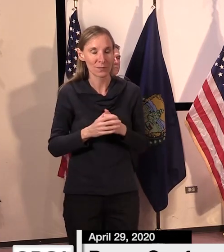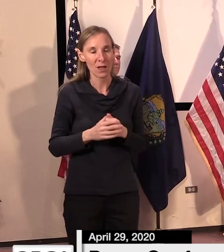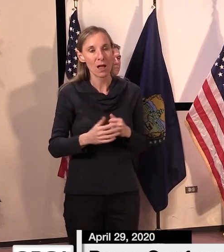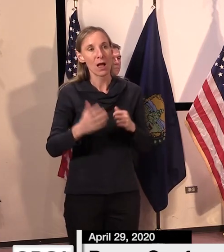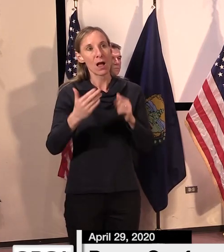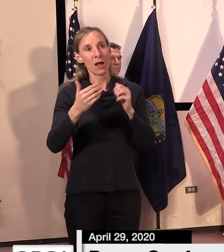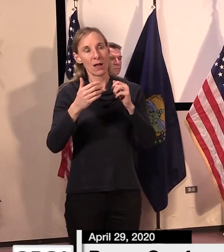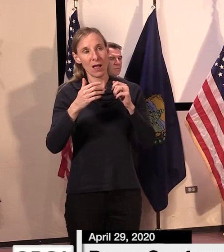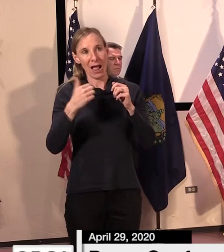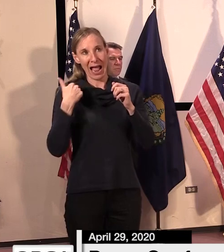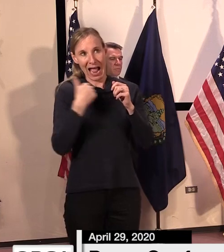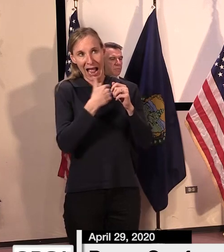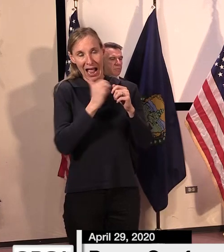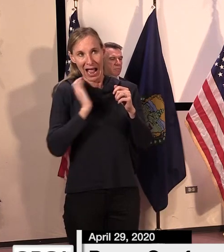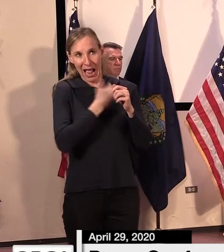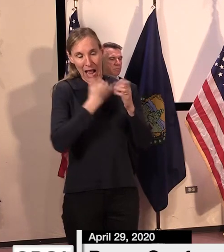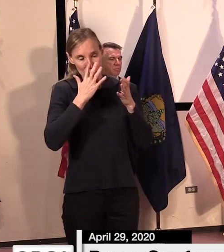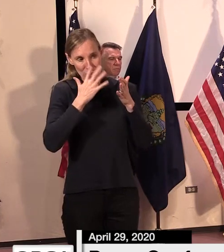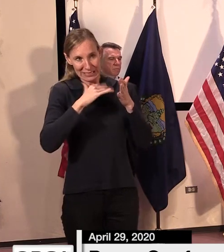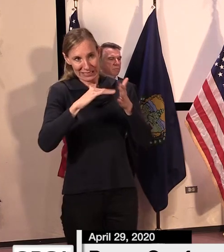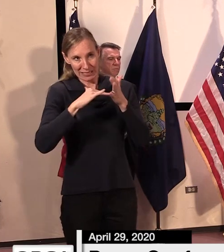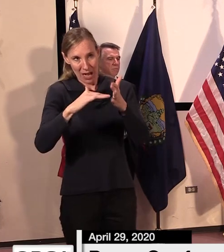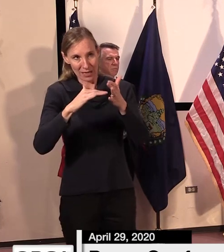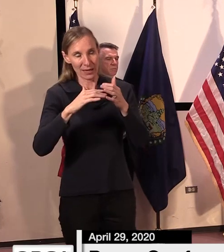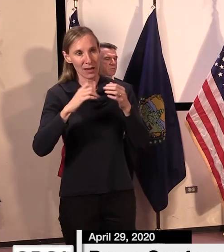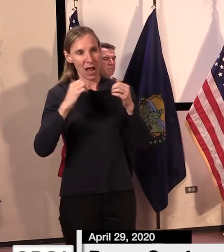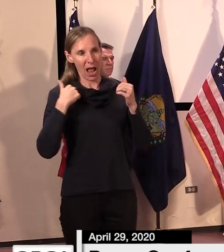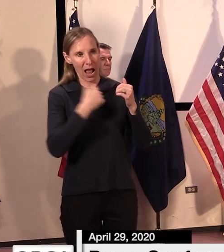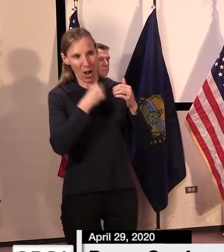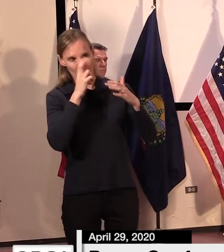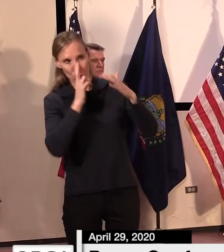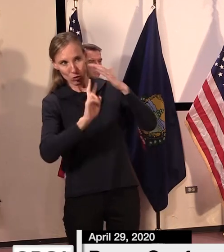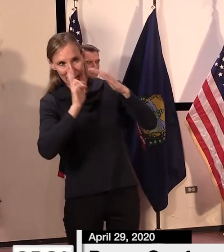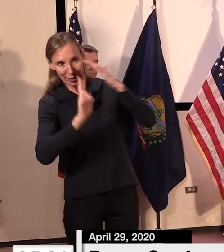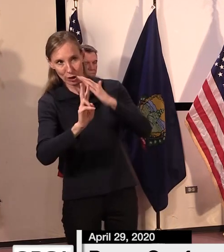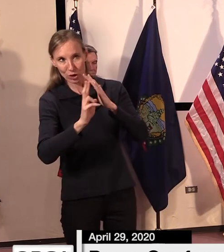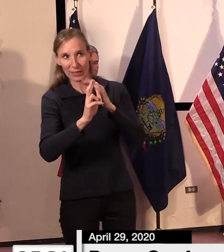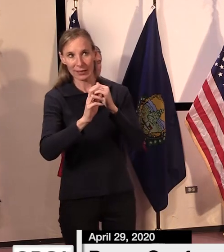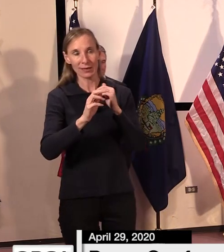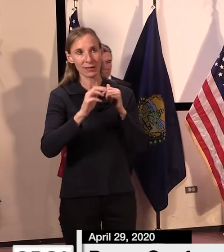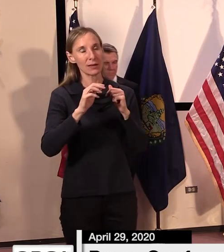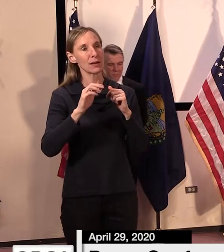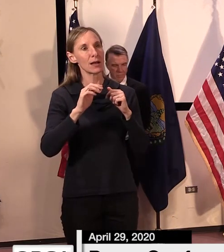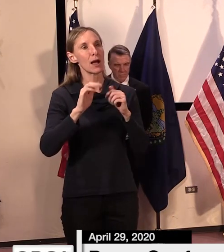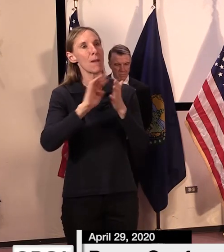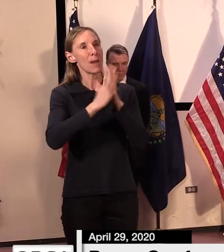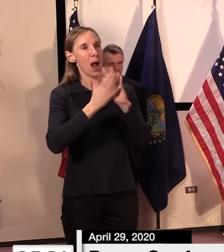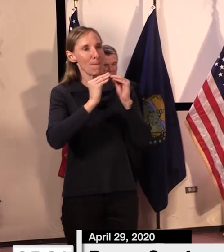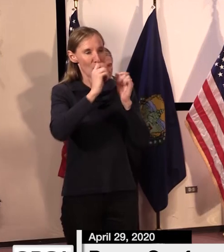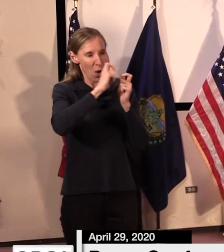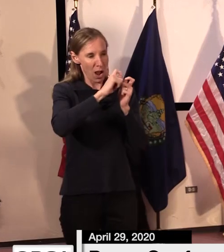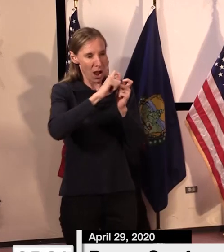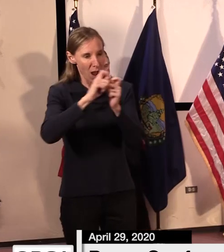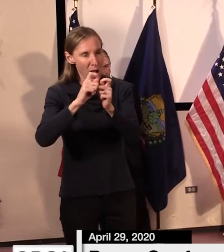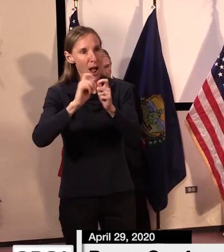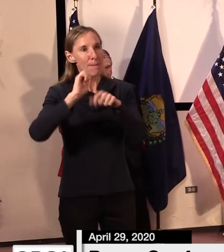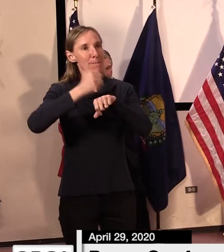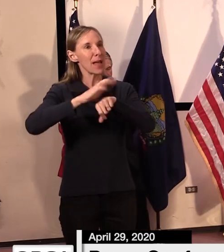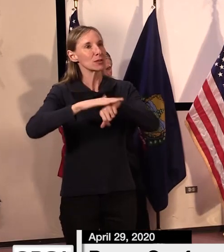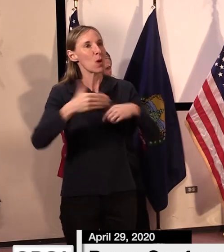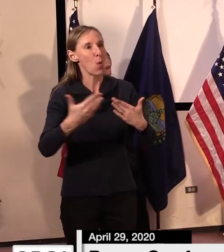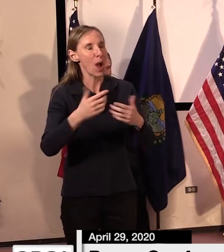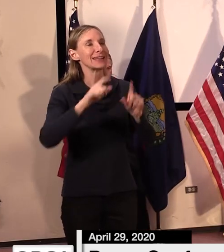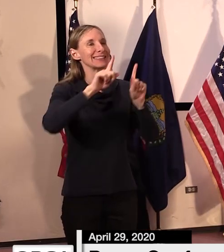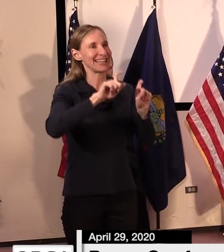most precise, and that's why ours have become very precise, are based on sufficient testing occurring in